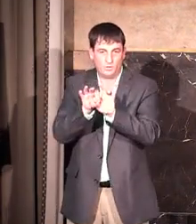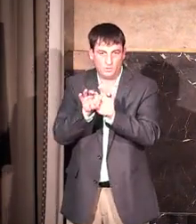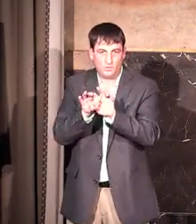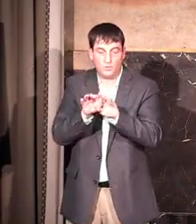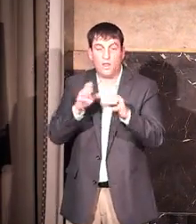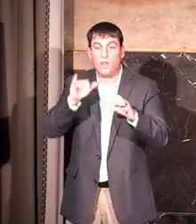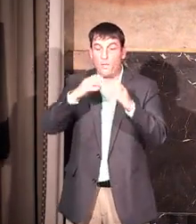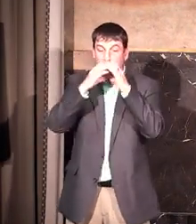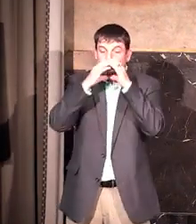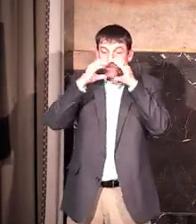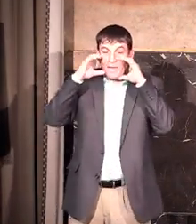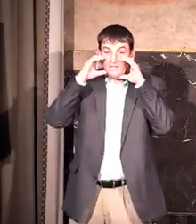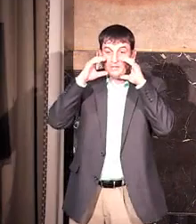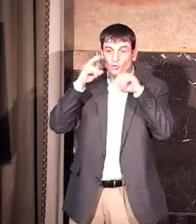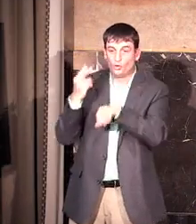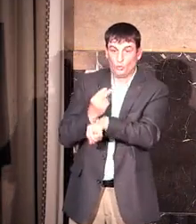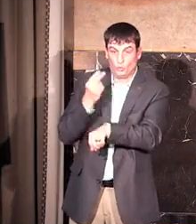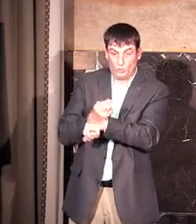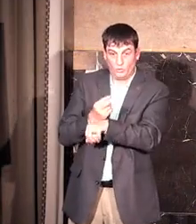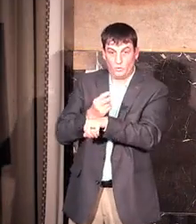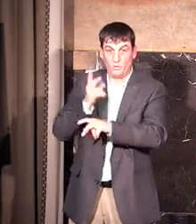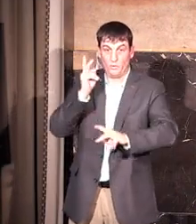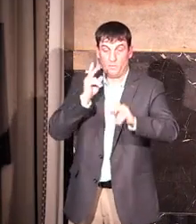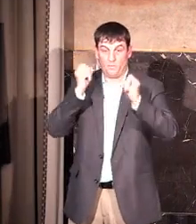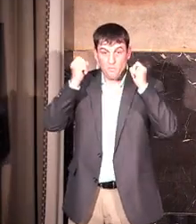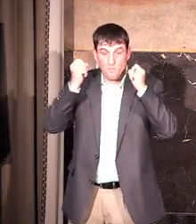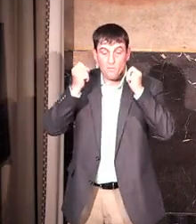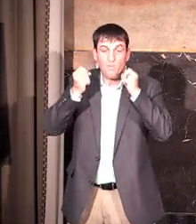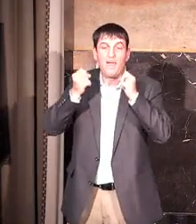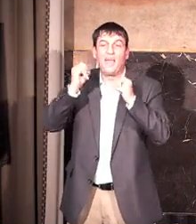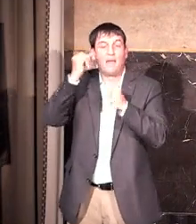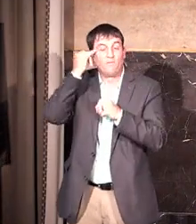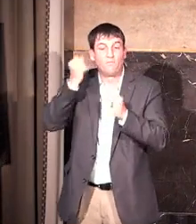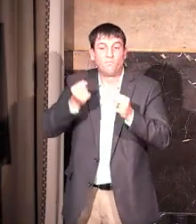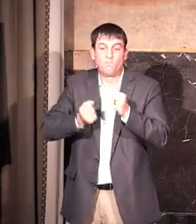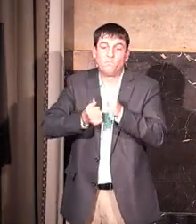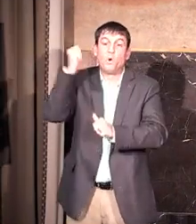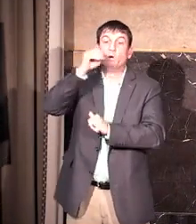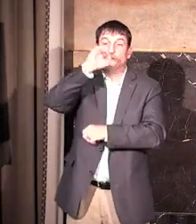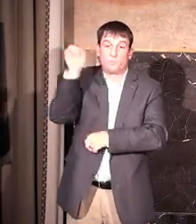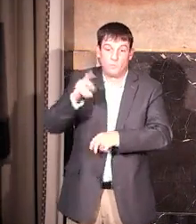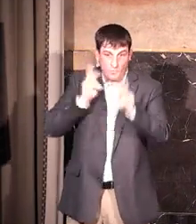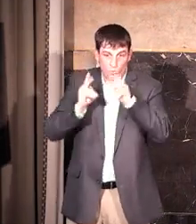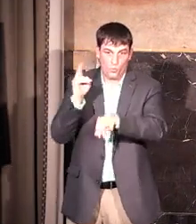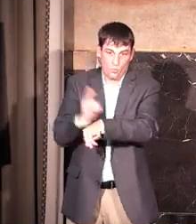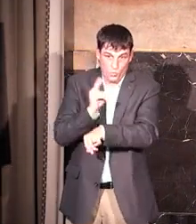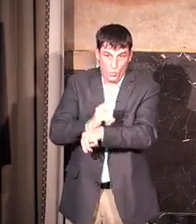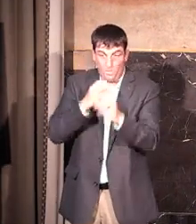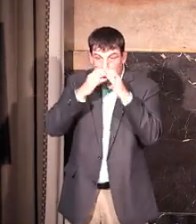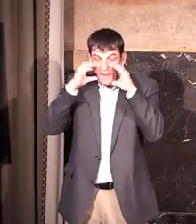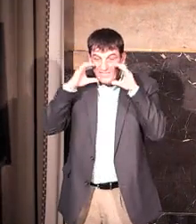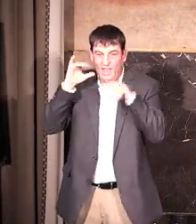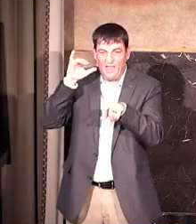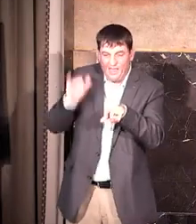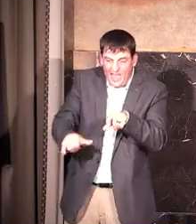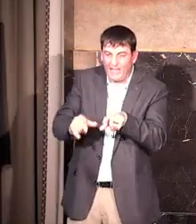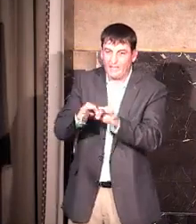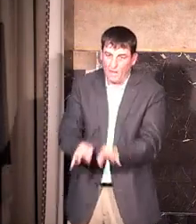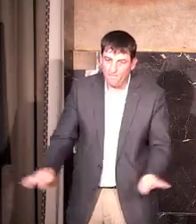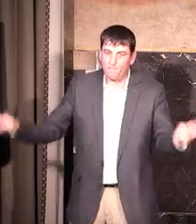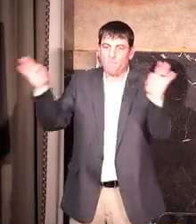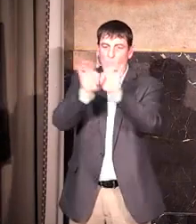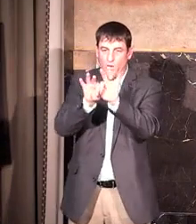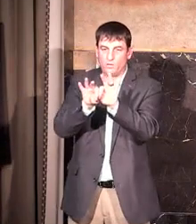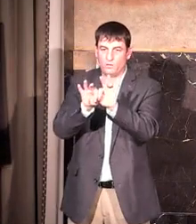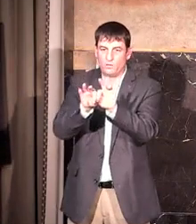The mask usage by the vast majority of people in Louisiana and around the country will be critically important if